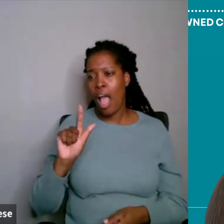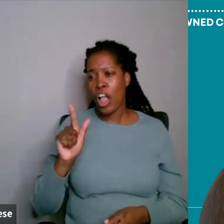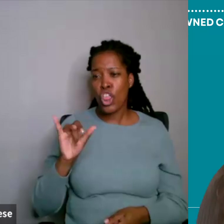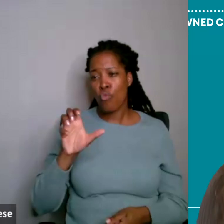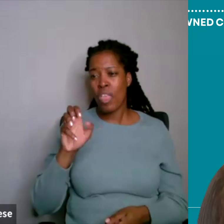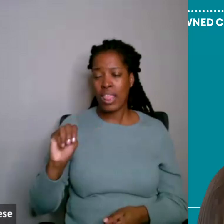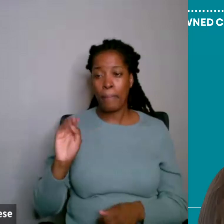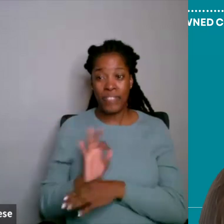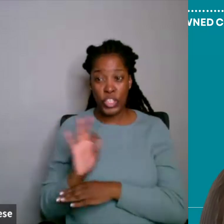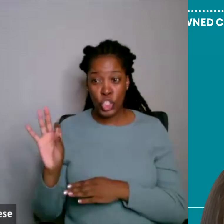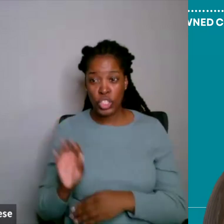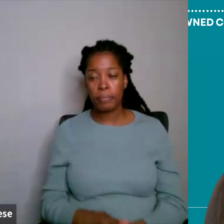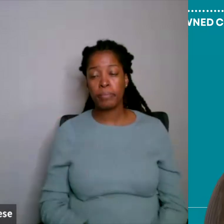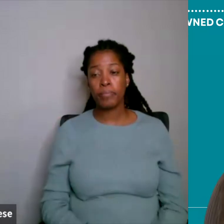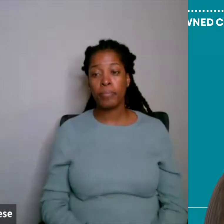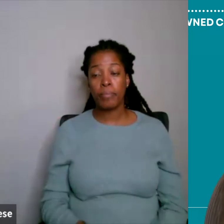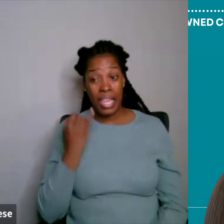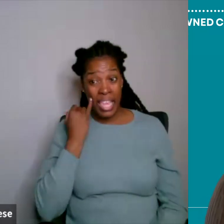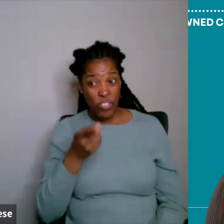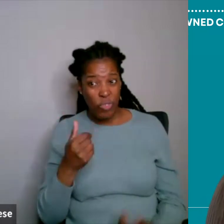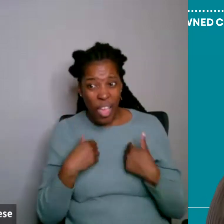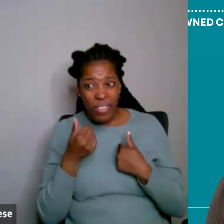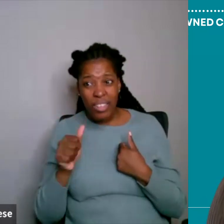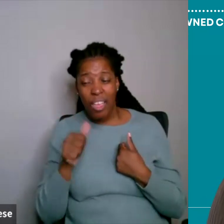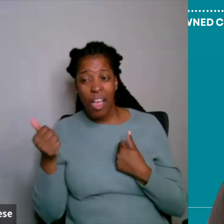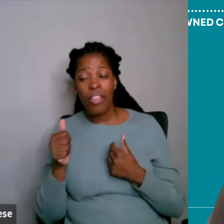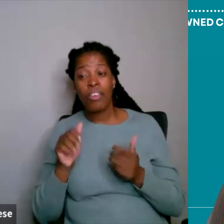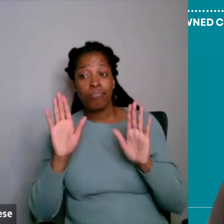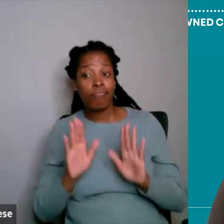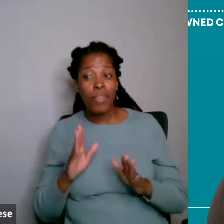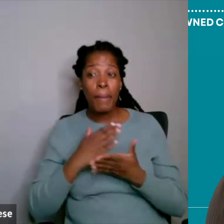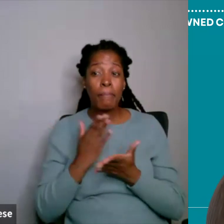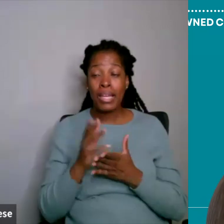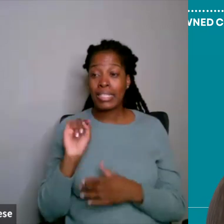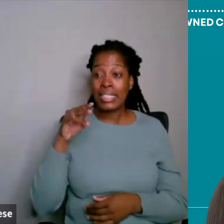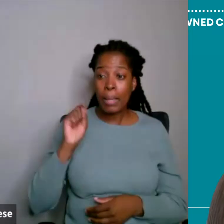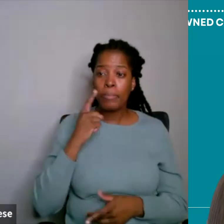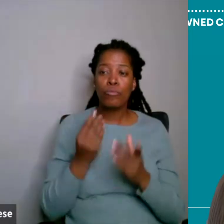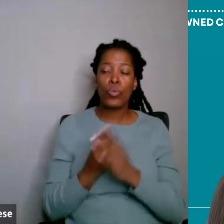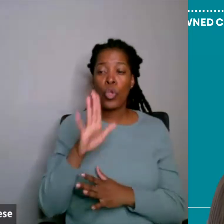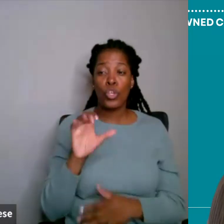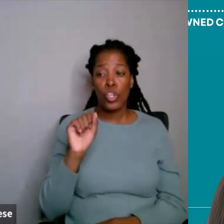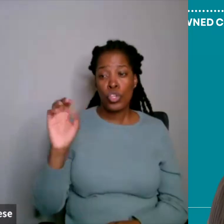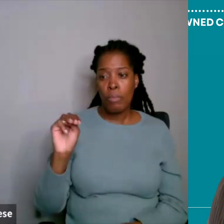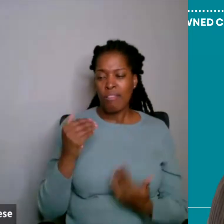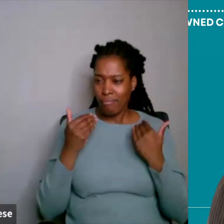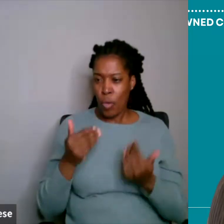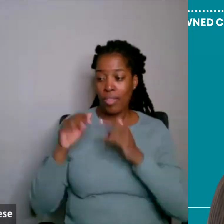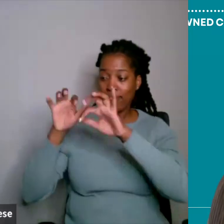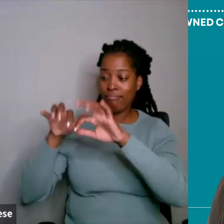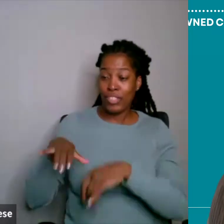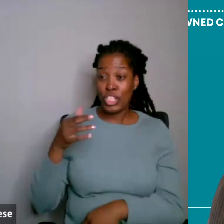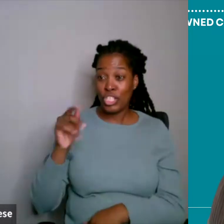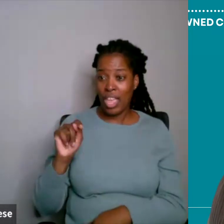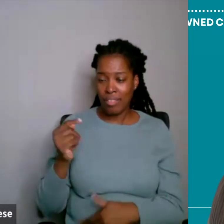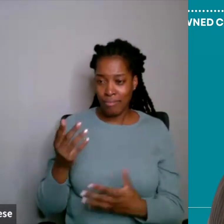Please, if anyone has any other great budgeting tips to grow your social media, feel free to drop those in the chat as well so we can all